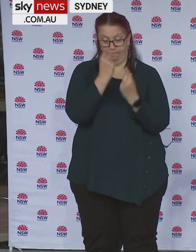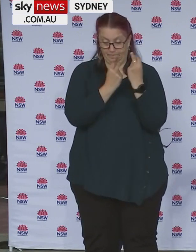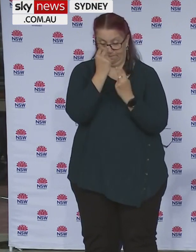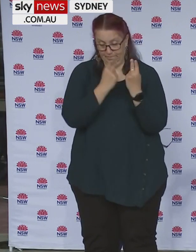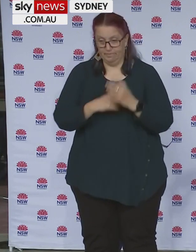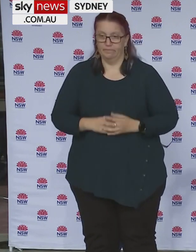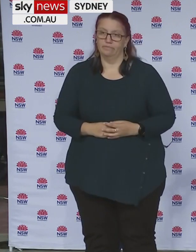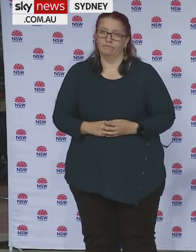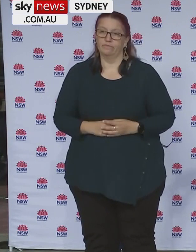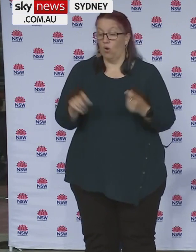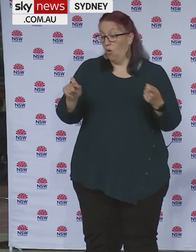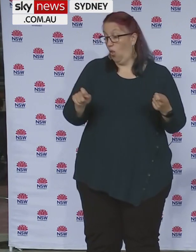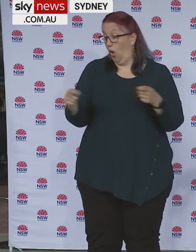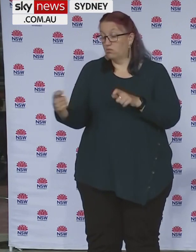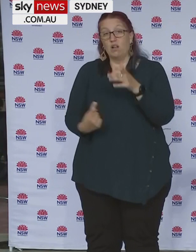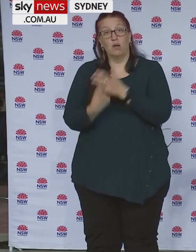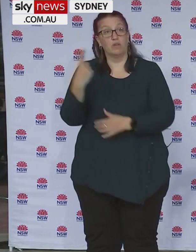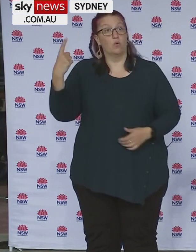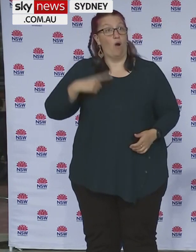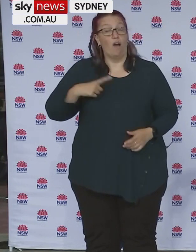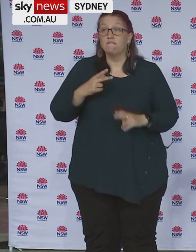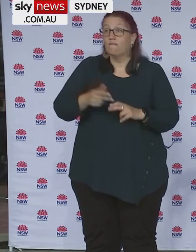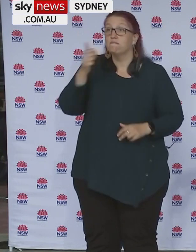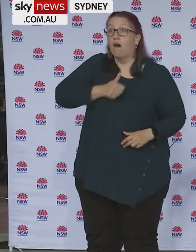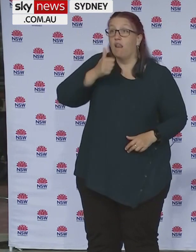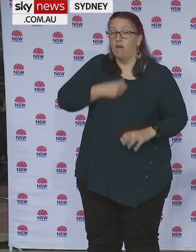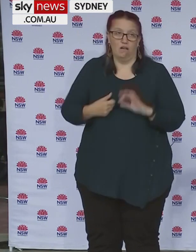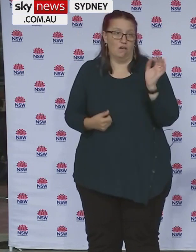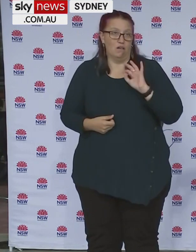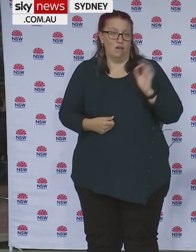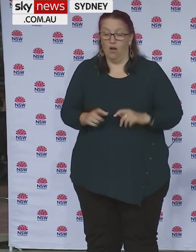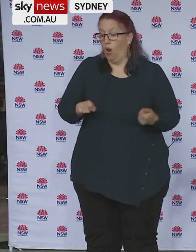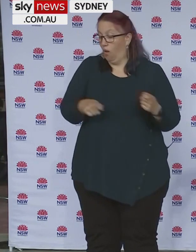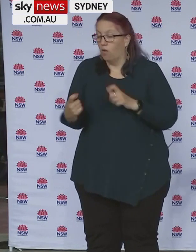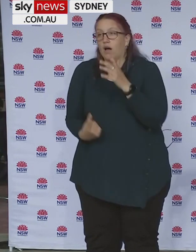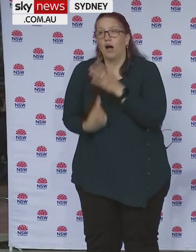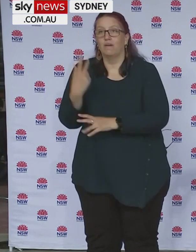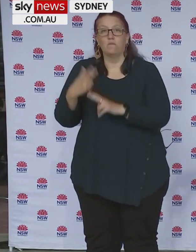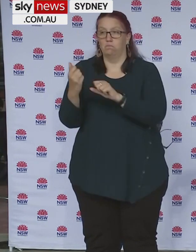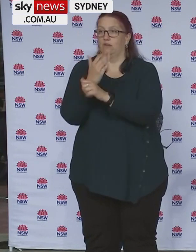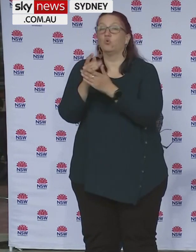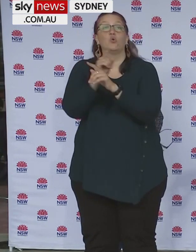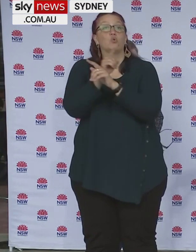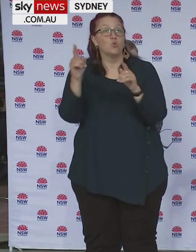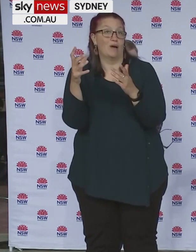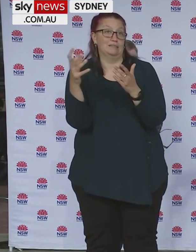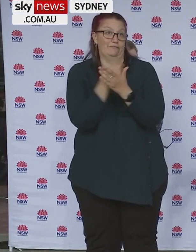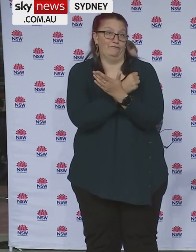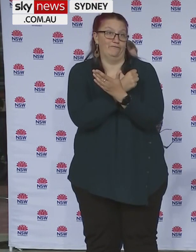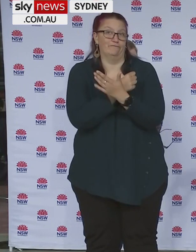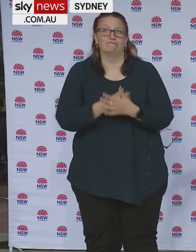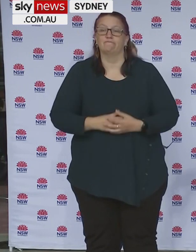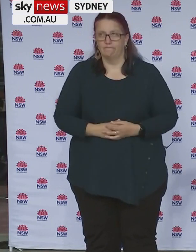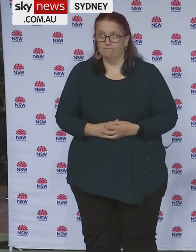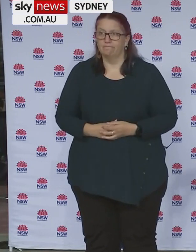stop interacting with one another, especially if they have symptoms. Can I also say how pleased I am to announce today that the New